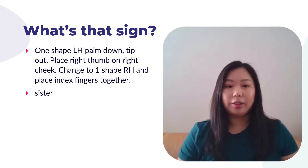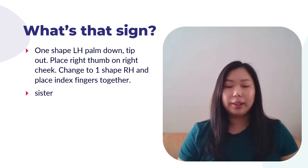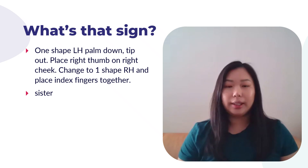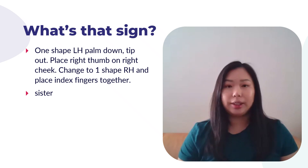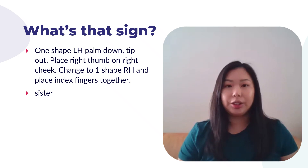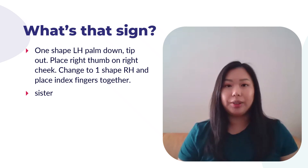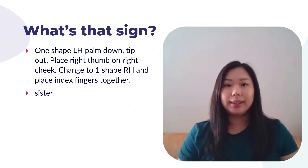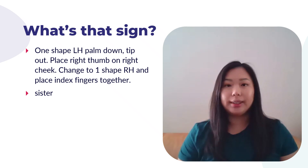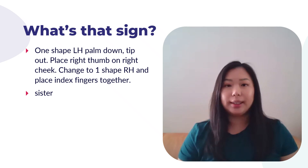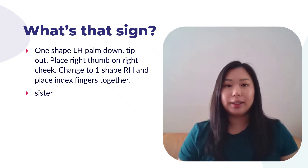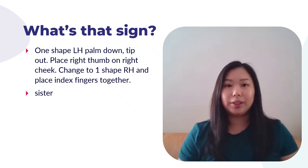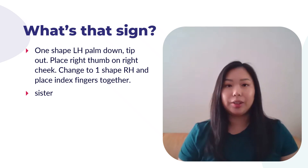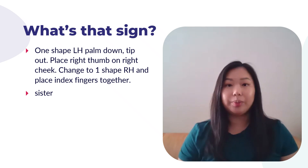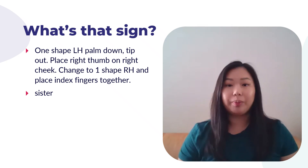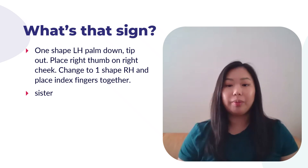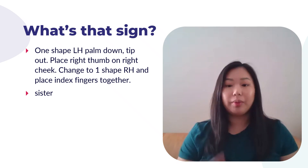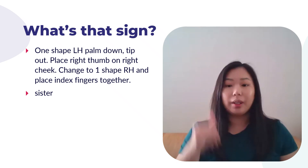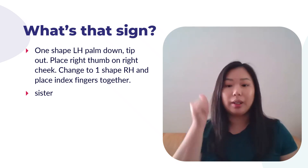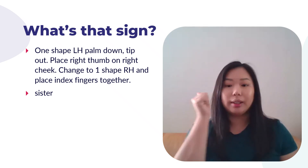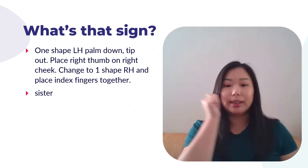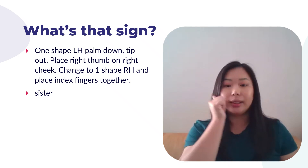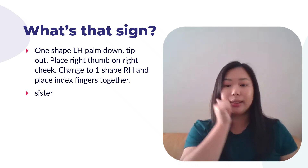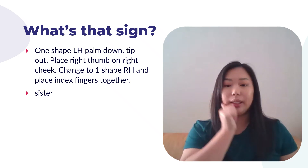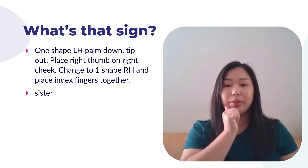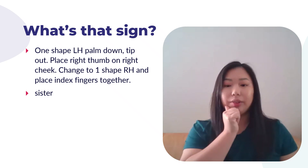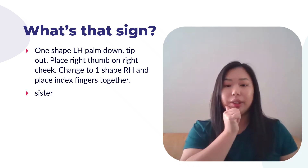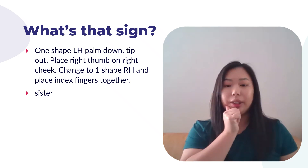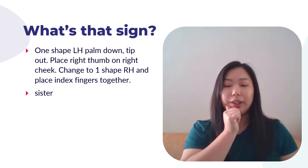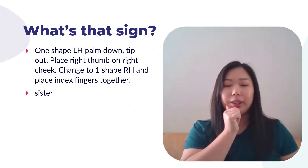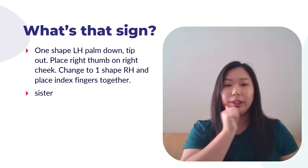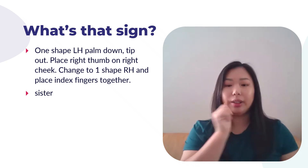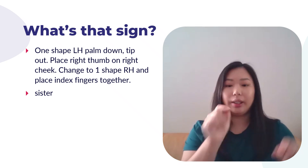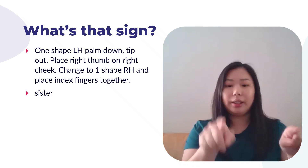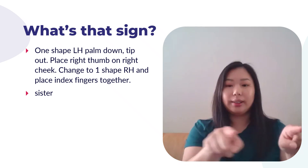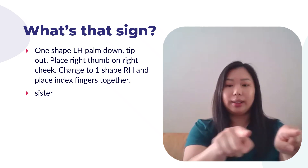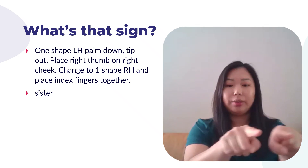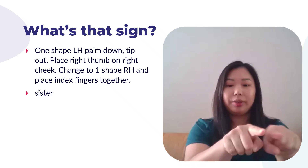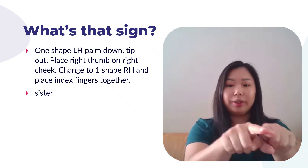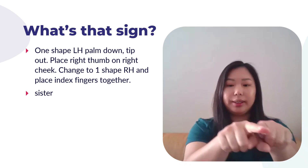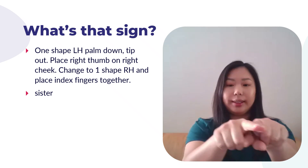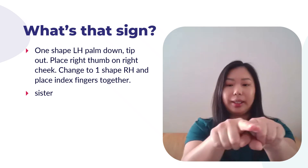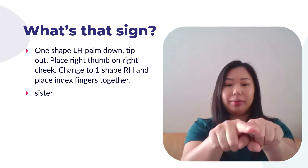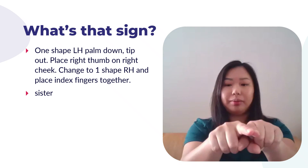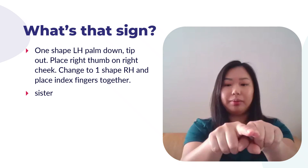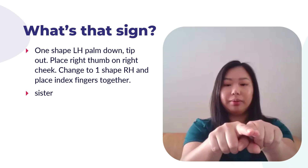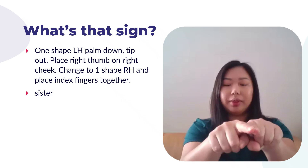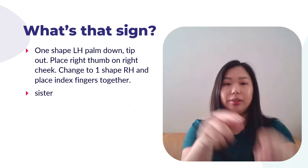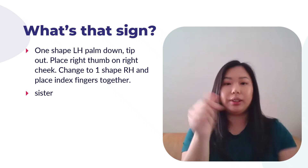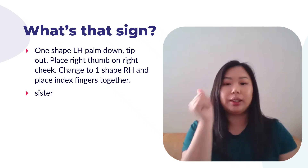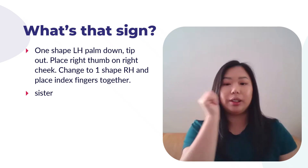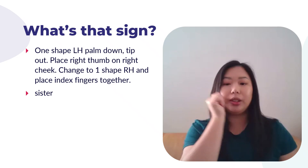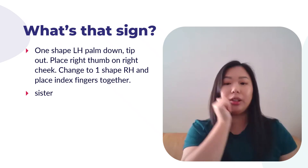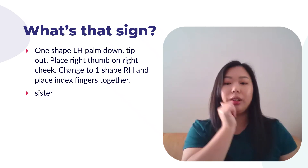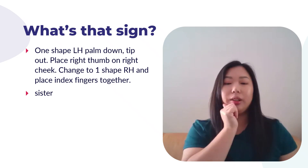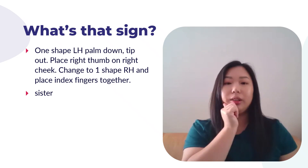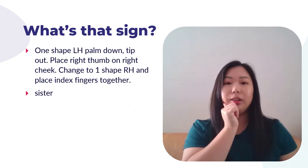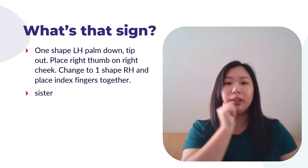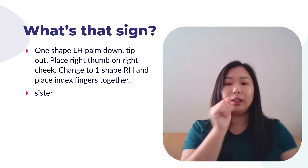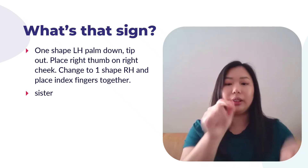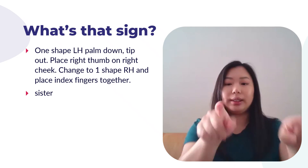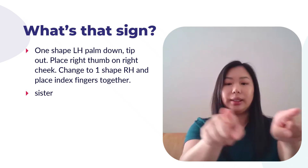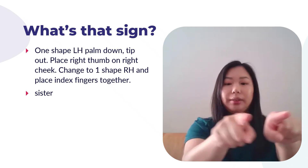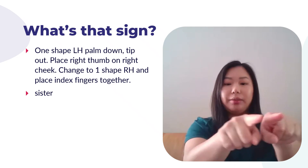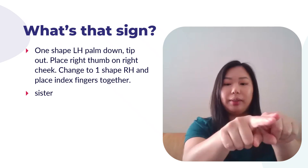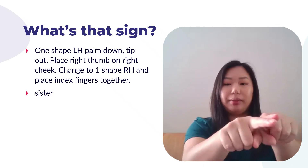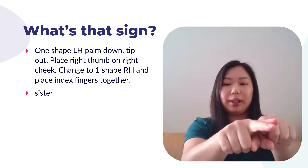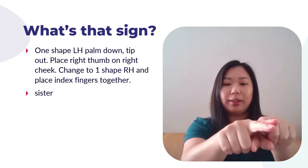the correct answer is sister. This is the sign for girl and the sign for same. So it's the girl in